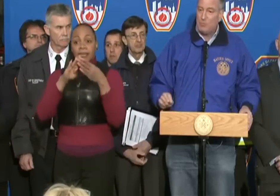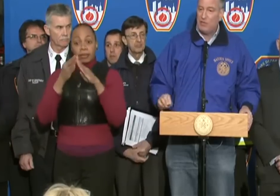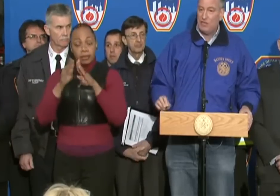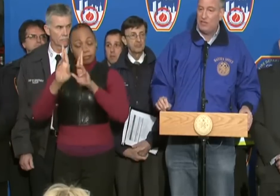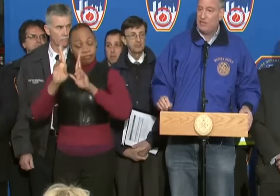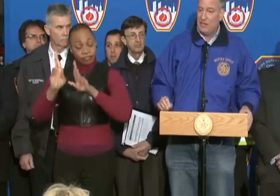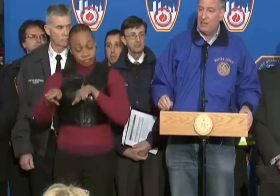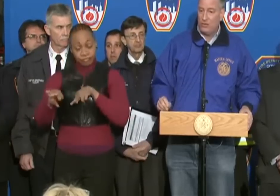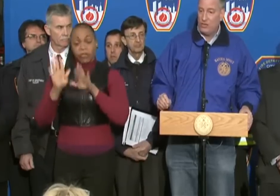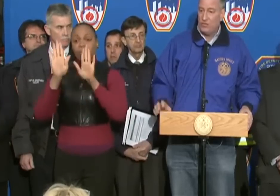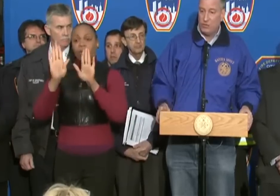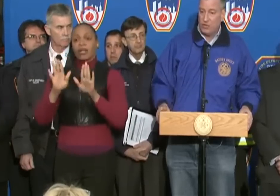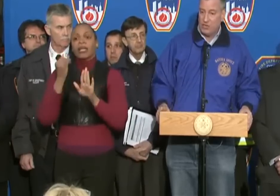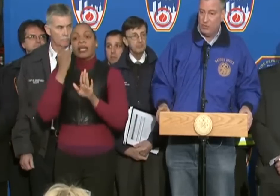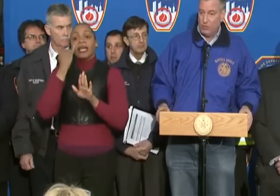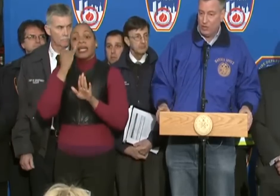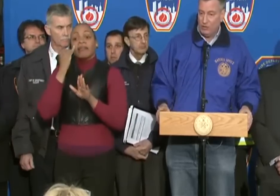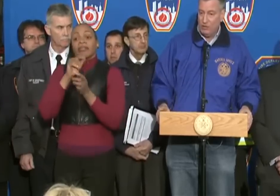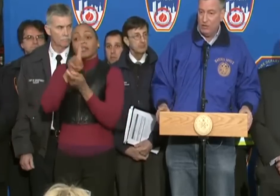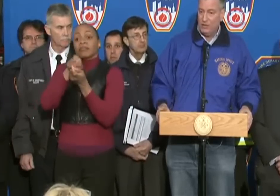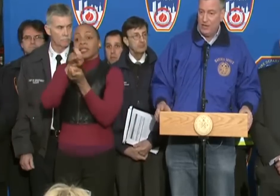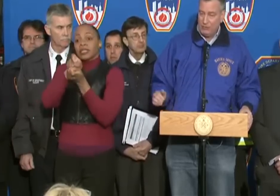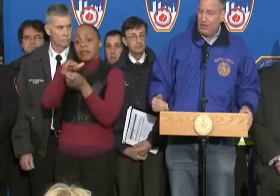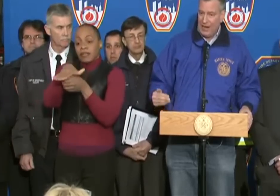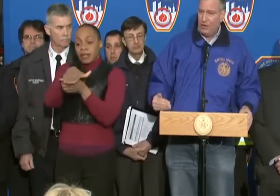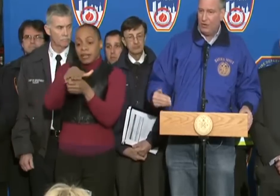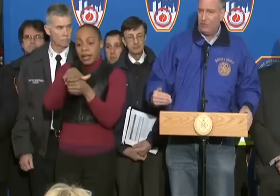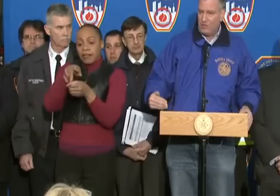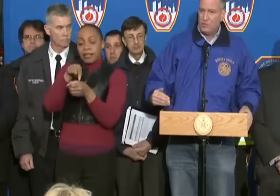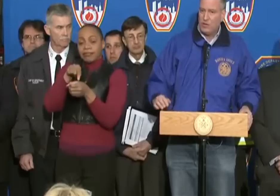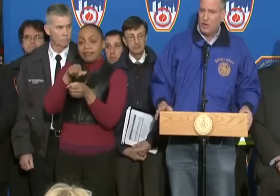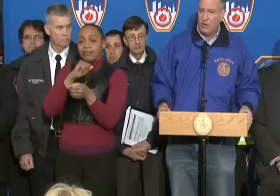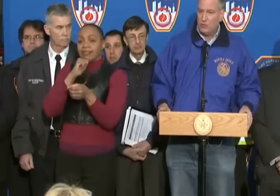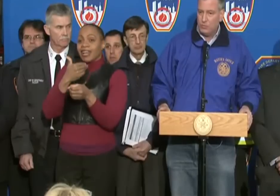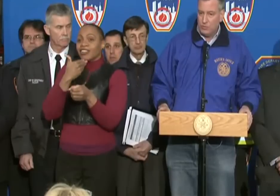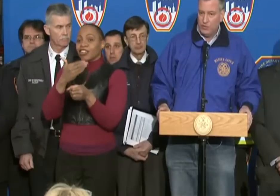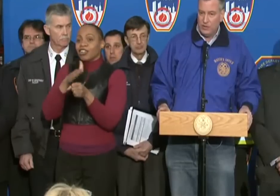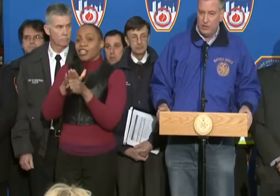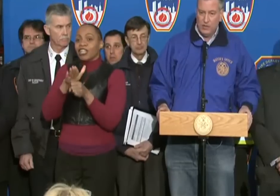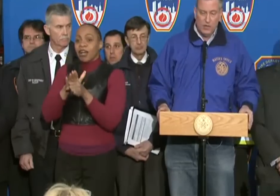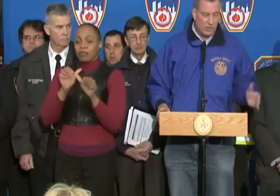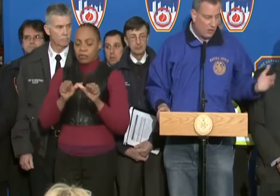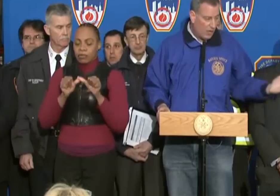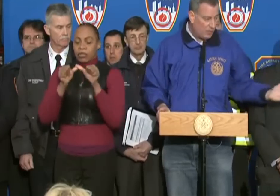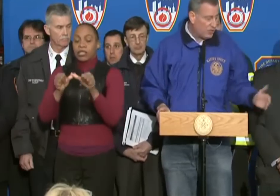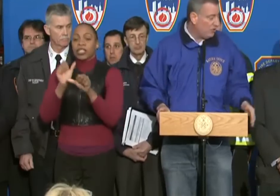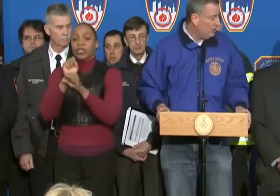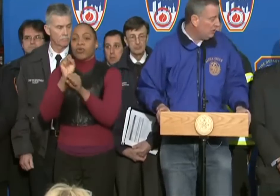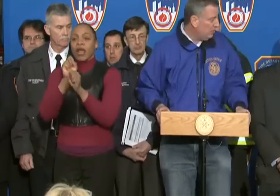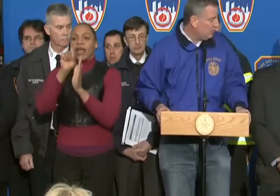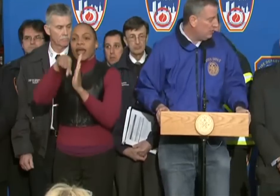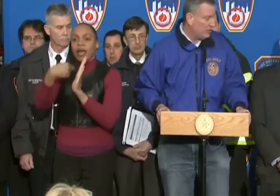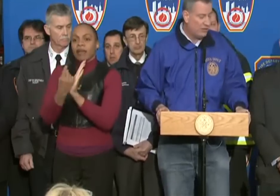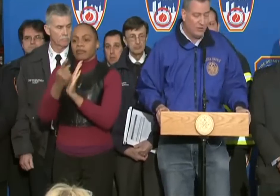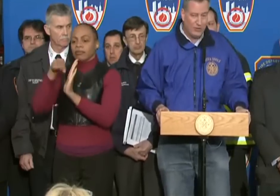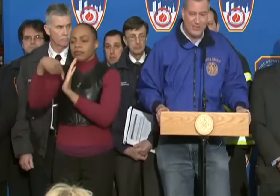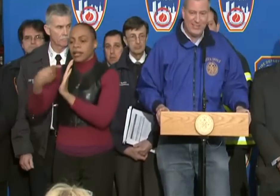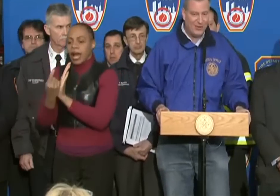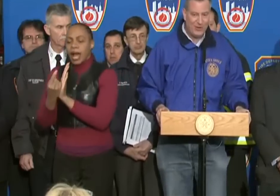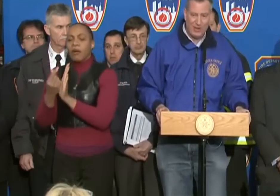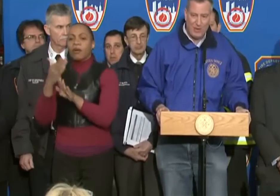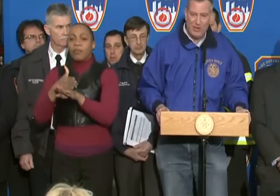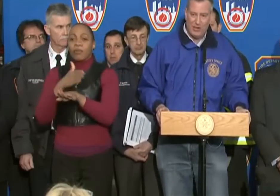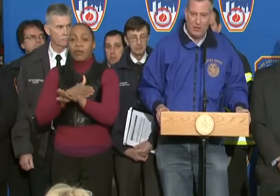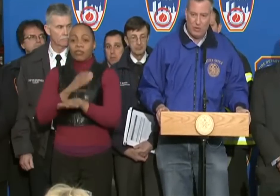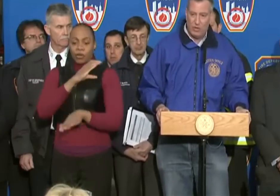there's any place that's not good enough, we're going to keep working every hour from this point on to improve it. So I am certain that Commissioner Doherty